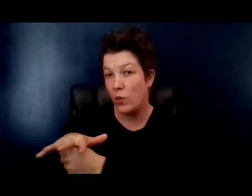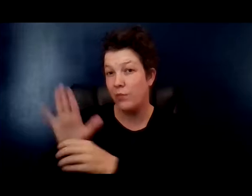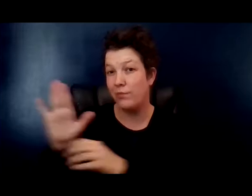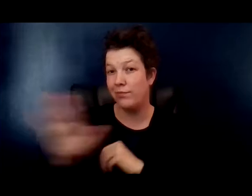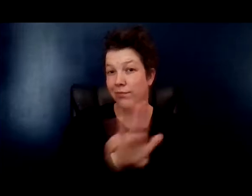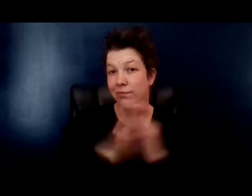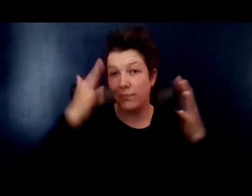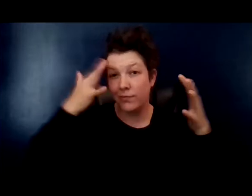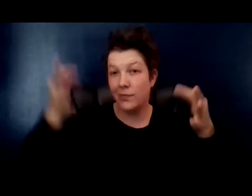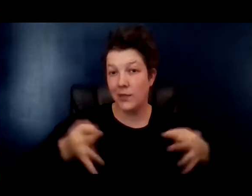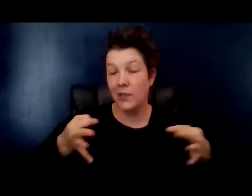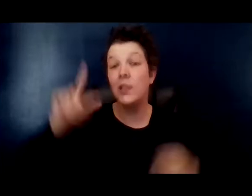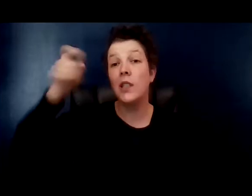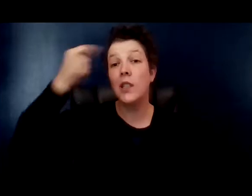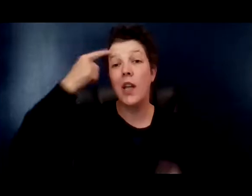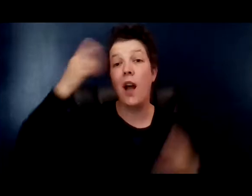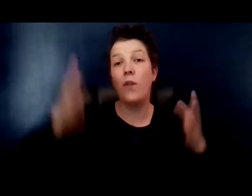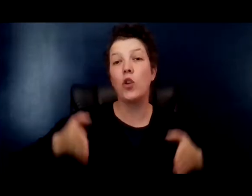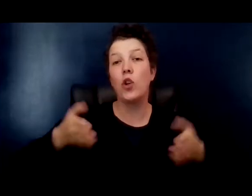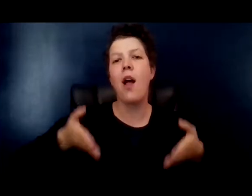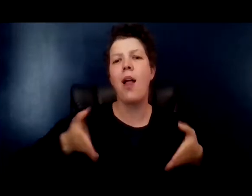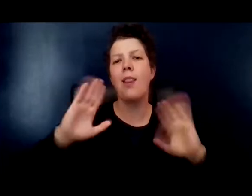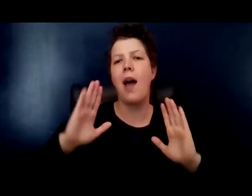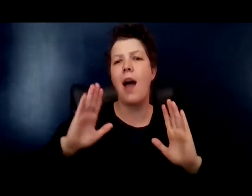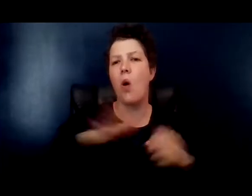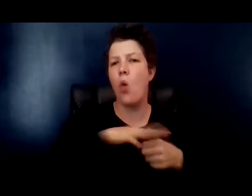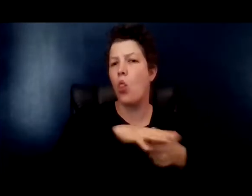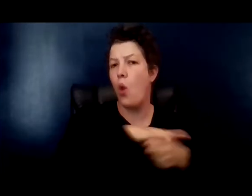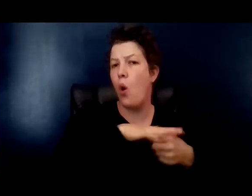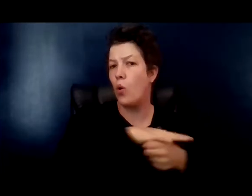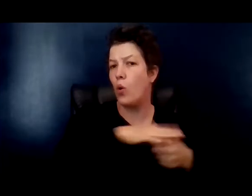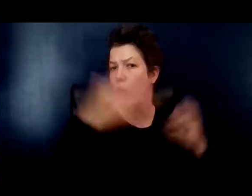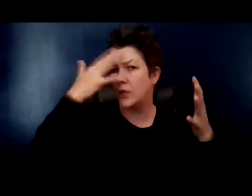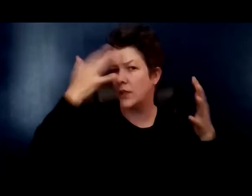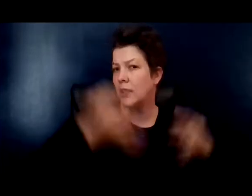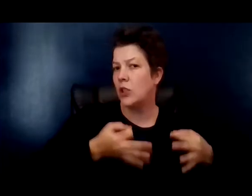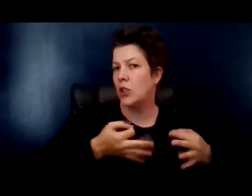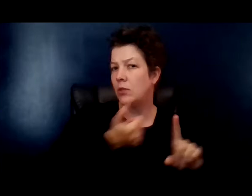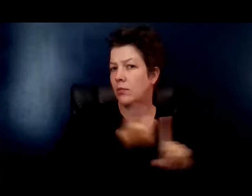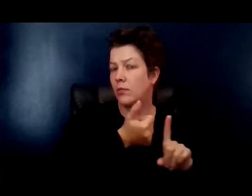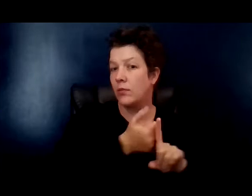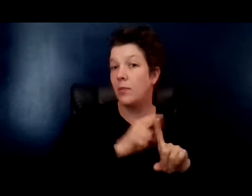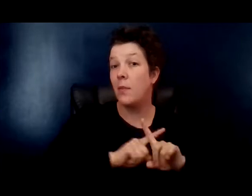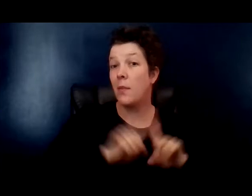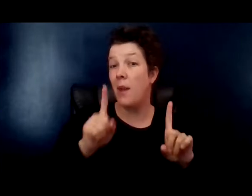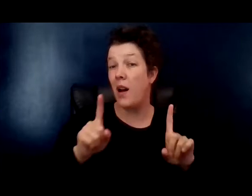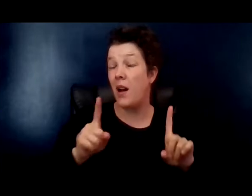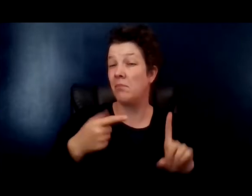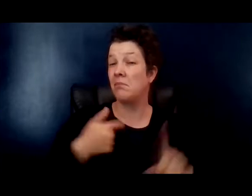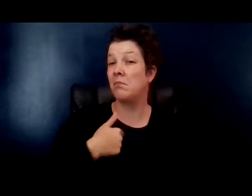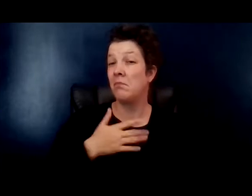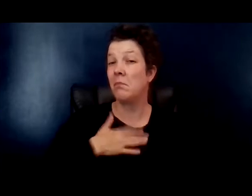authority to make their own decisions. However, I believe the governor's decision to reopen will only be successful if